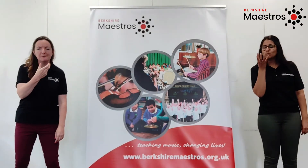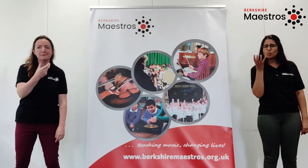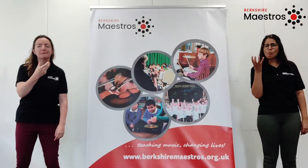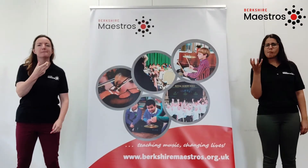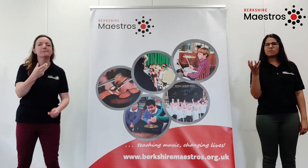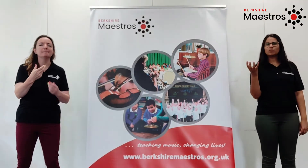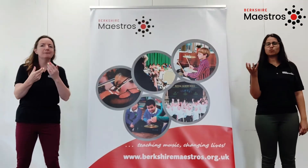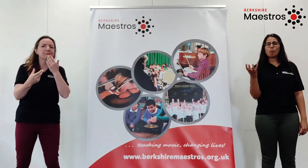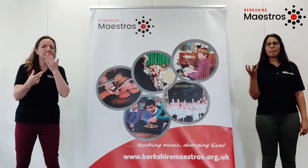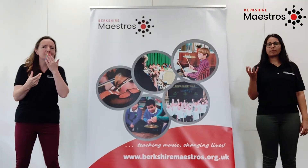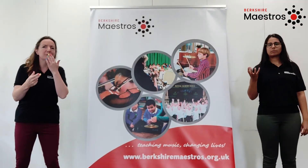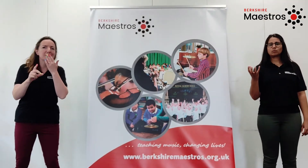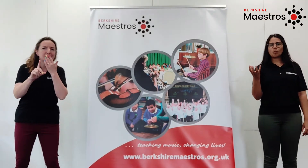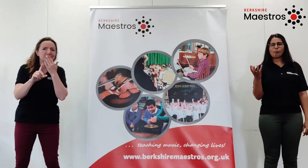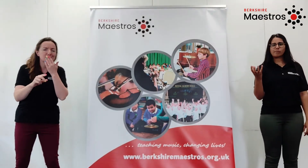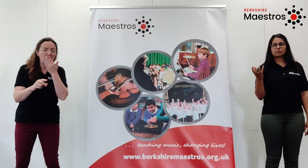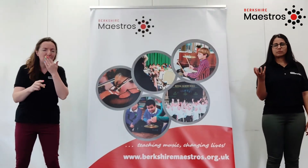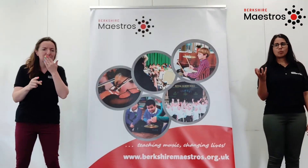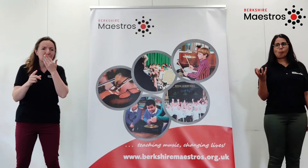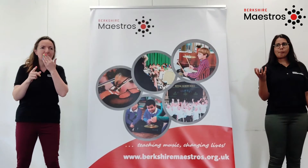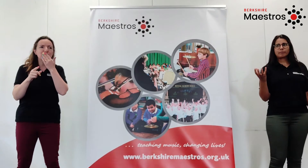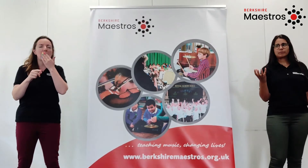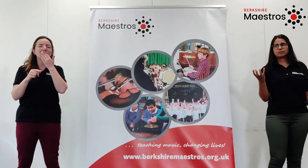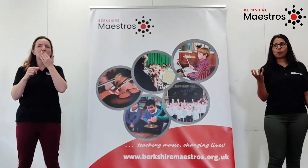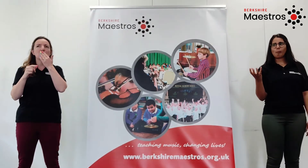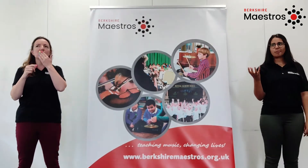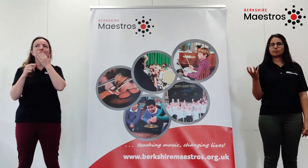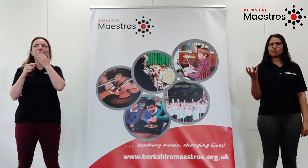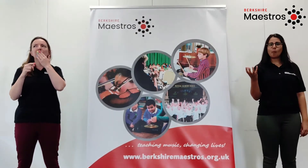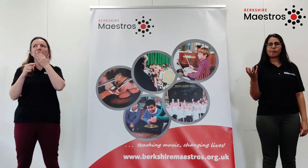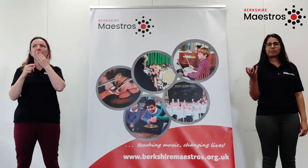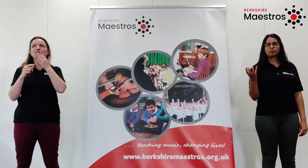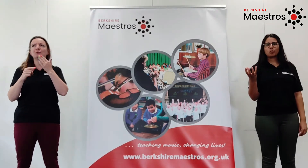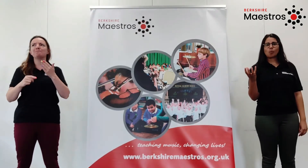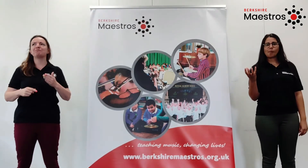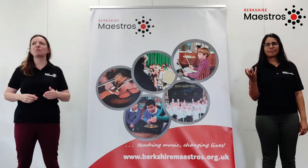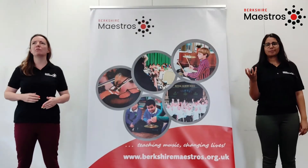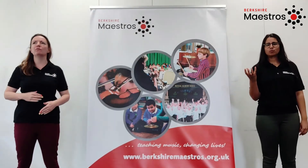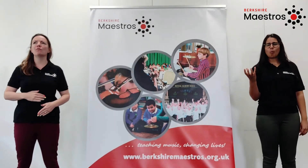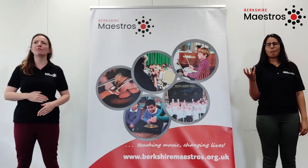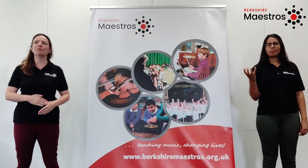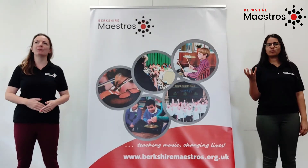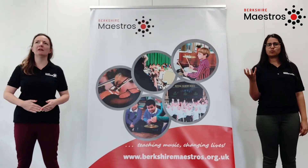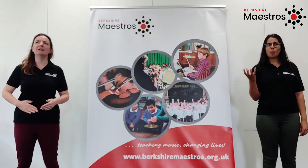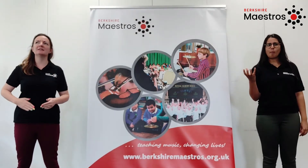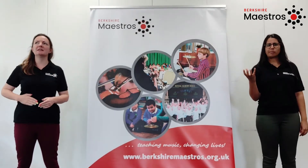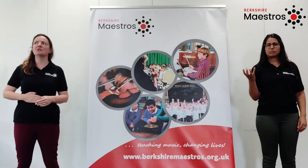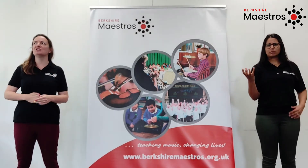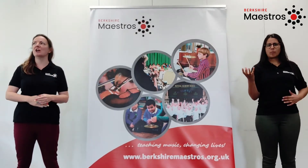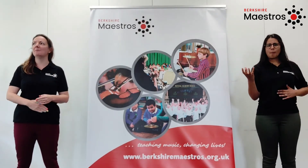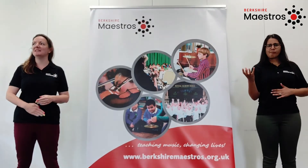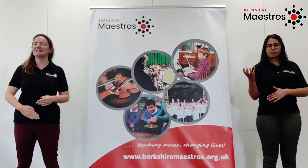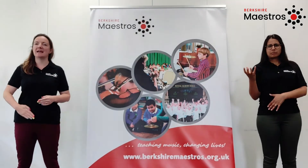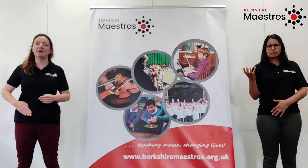food. Oh, never talk with your mouth full. Give it a little chew. And let's hear those yummy sounds.